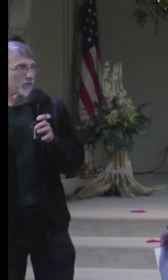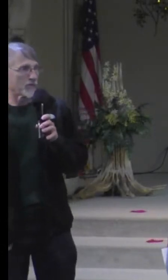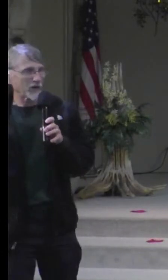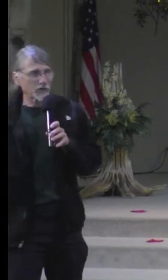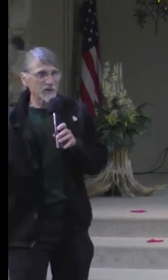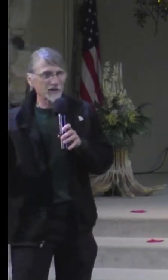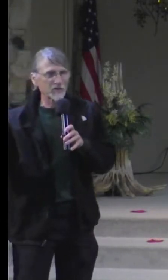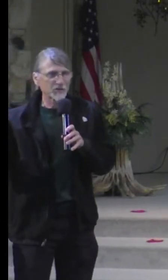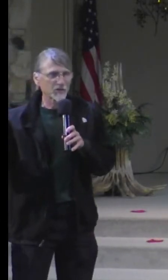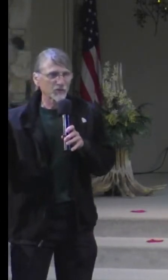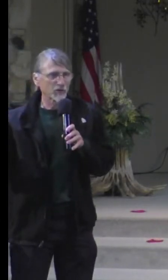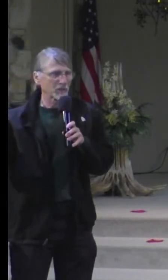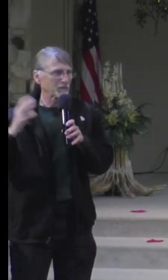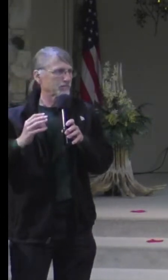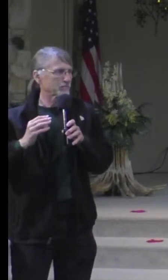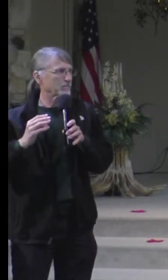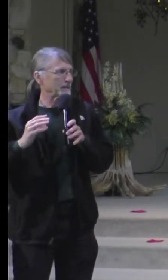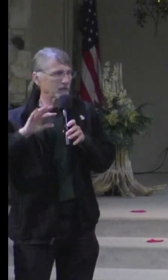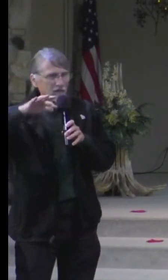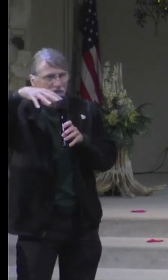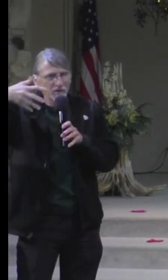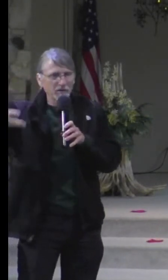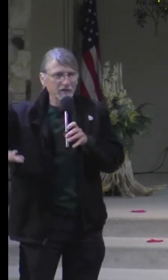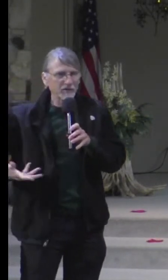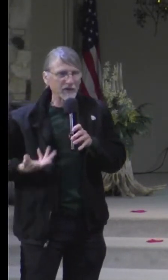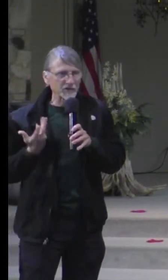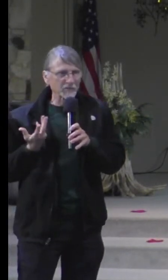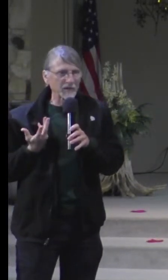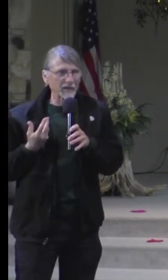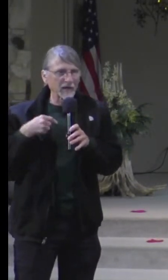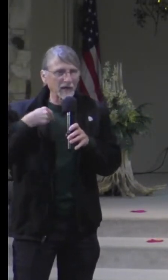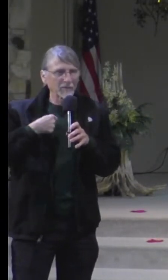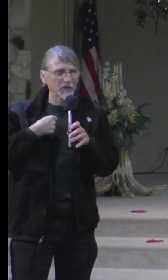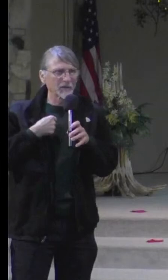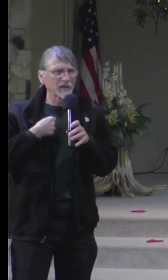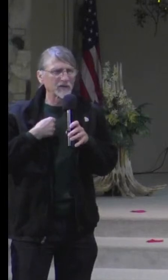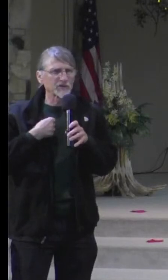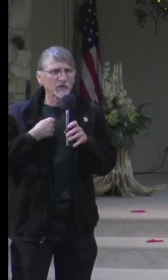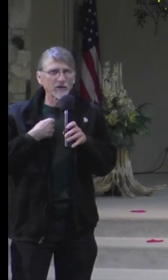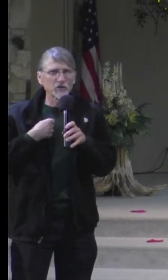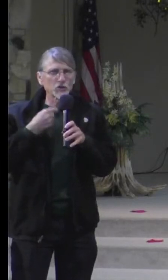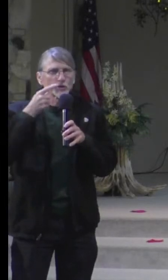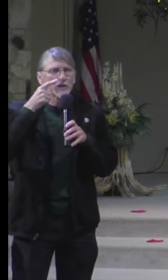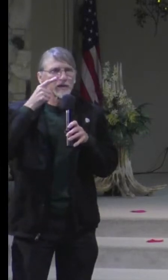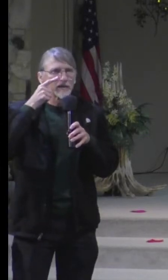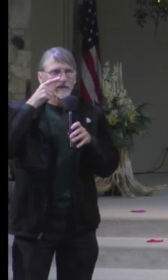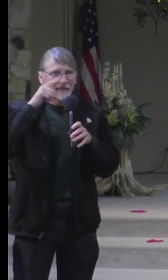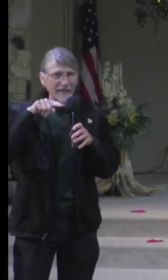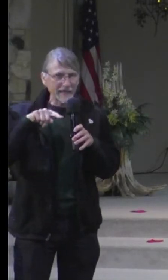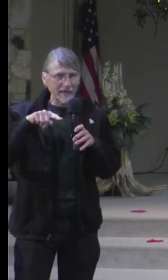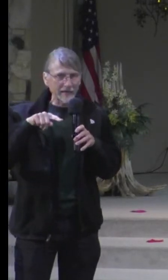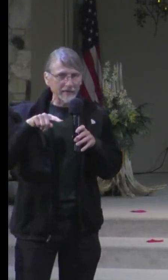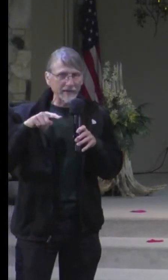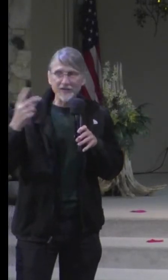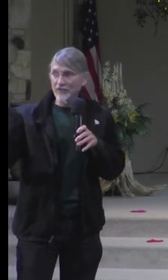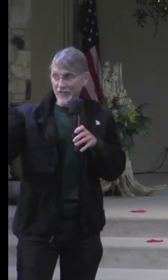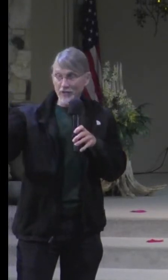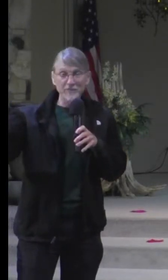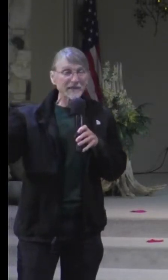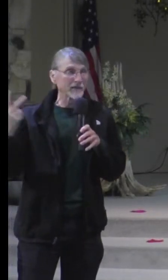They're going to Arizona for a big meeting, like the international meeting. I'm going to be next going to Thailand, and actually they're going to be in